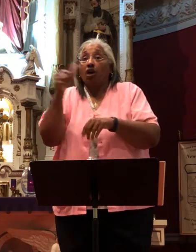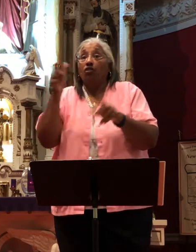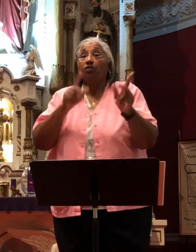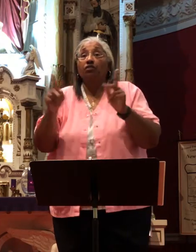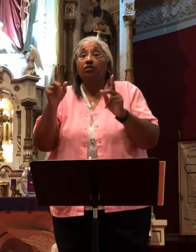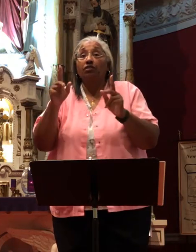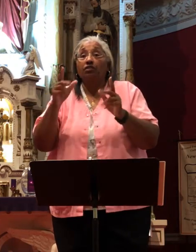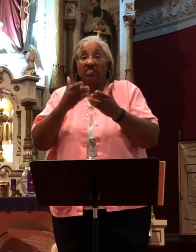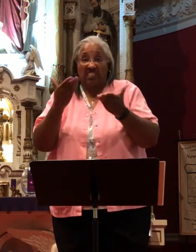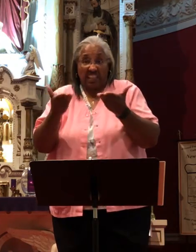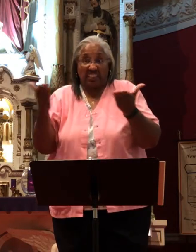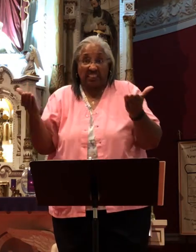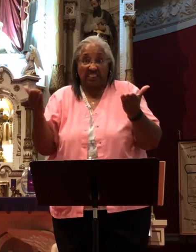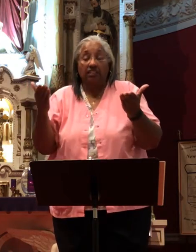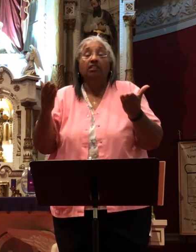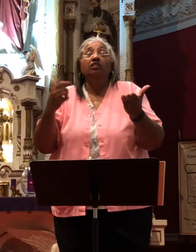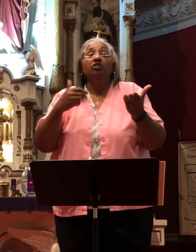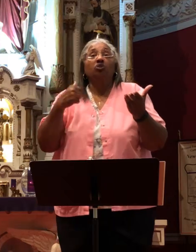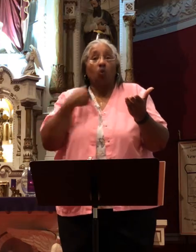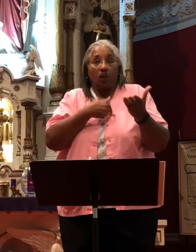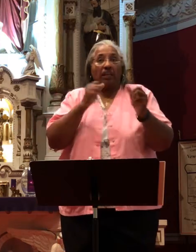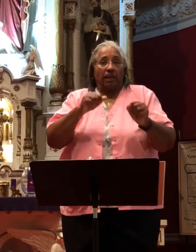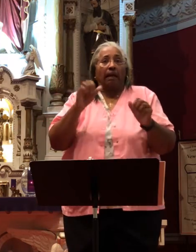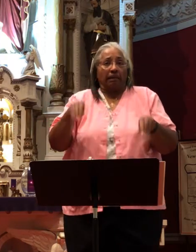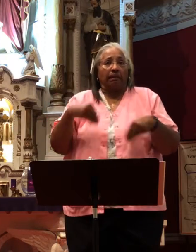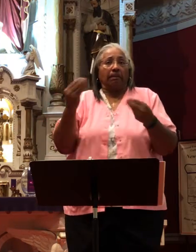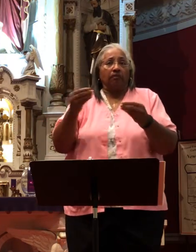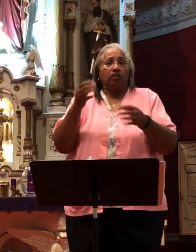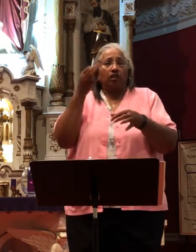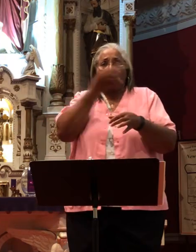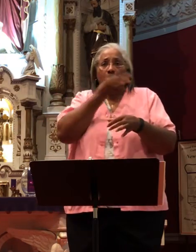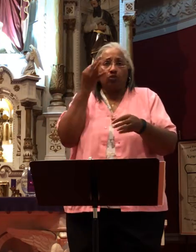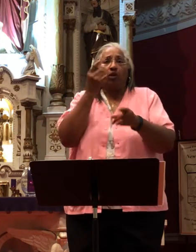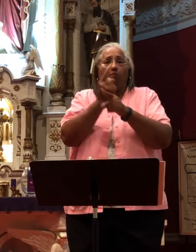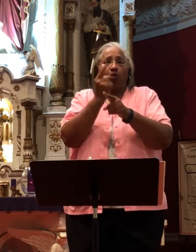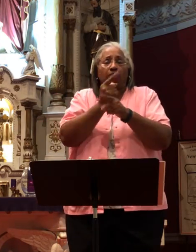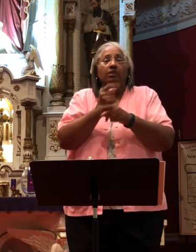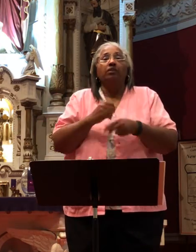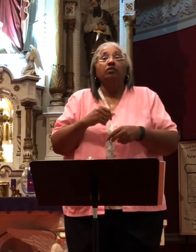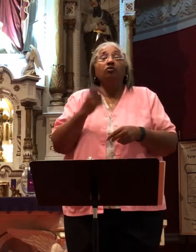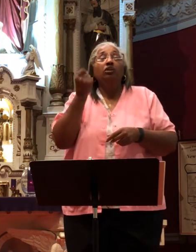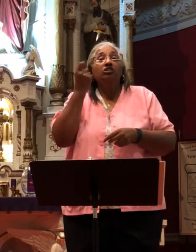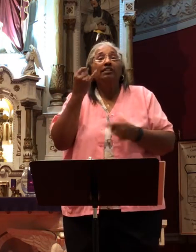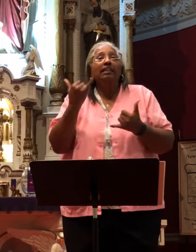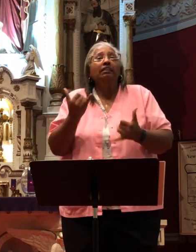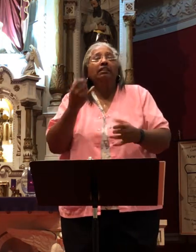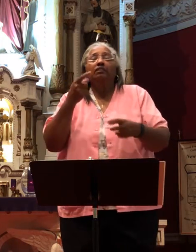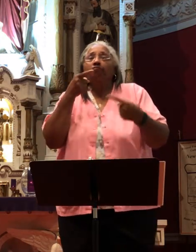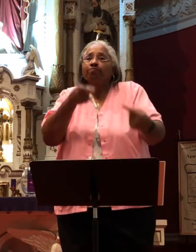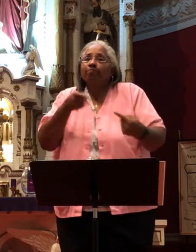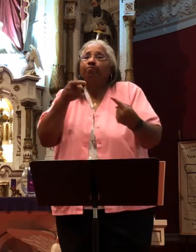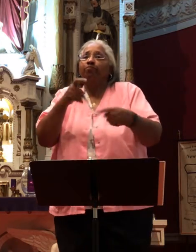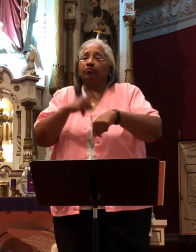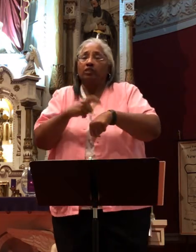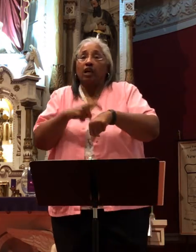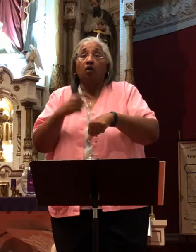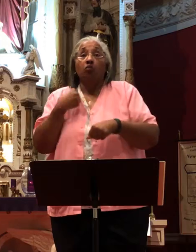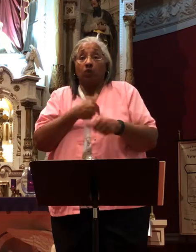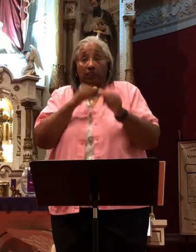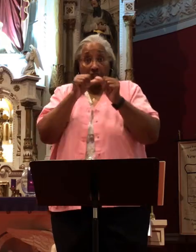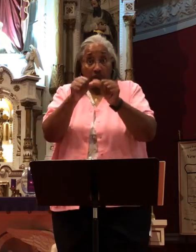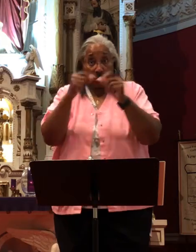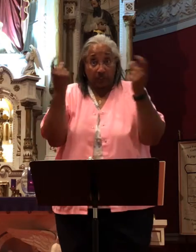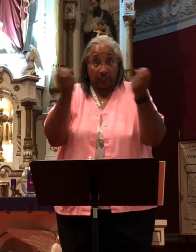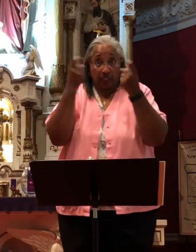give communion appropriately. So we hope that you understand this difficult time, and we continue to celebrate